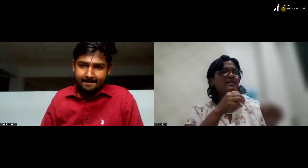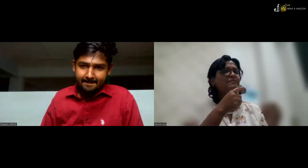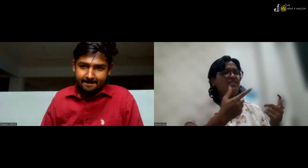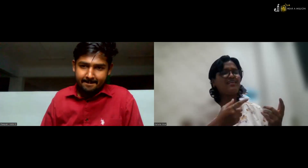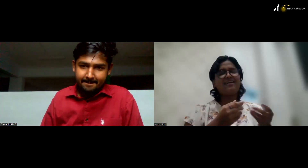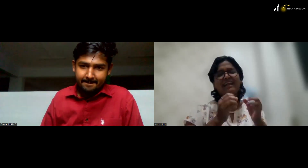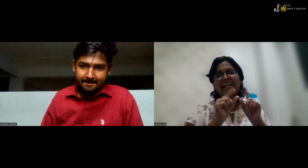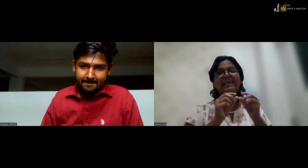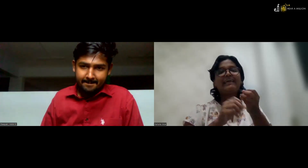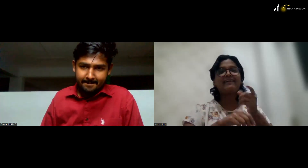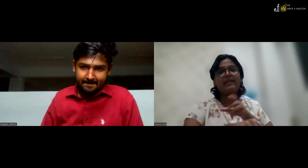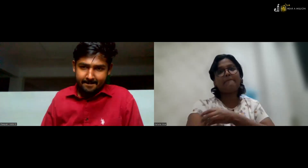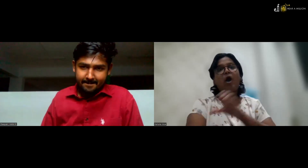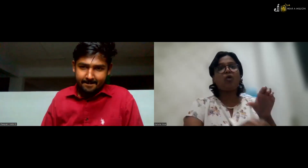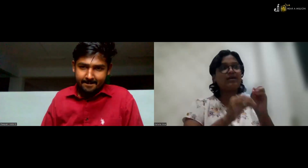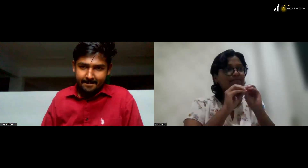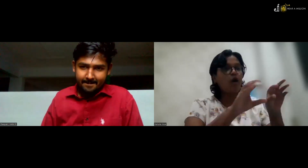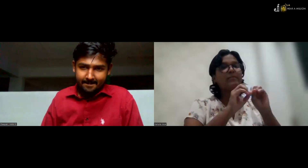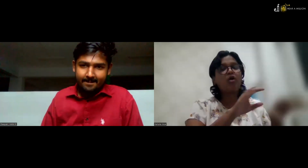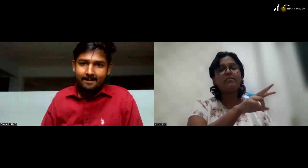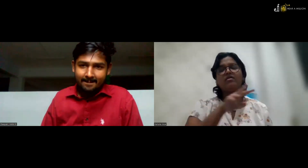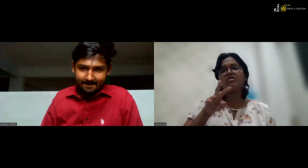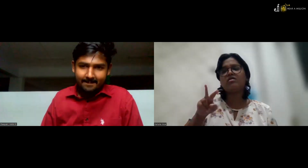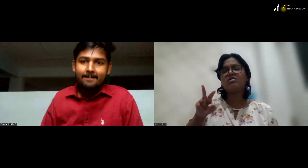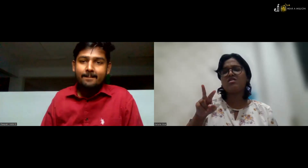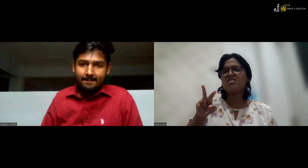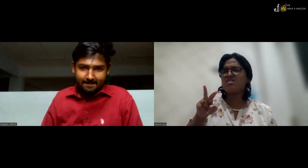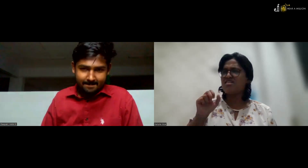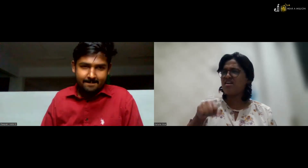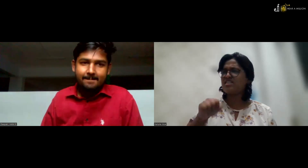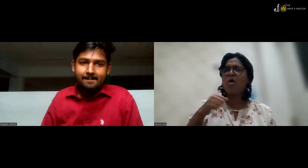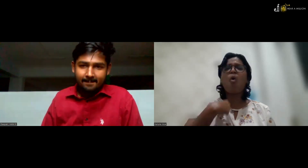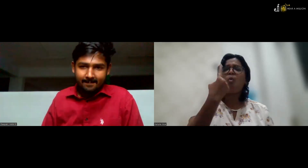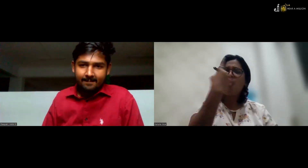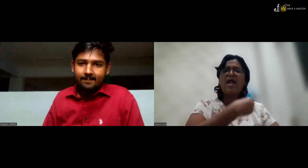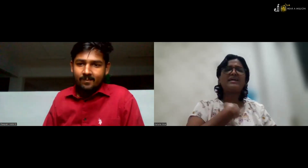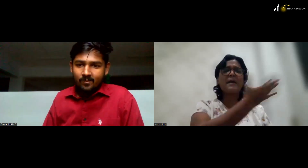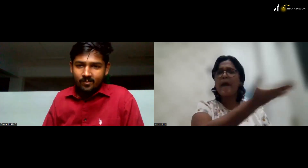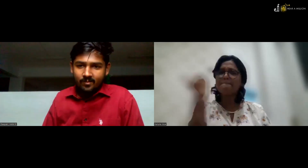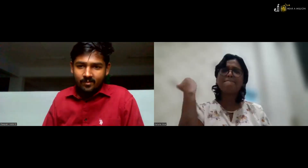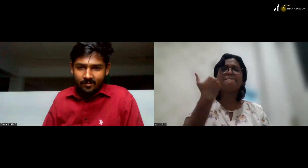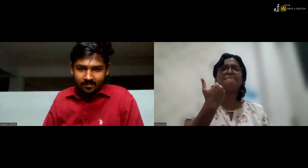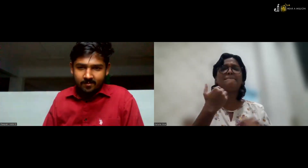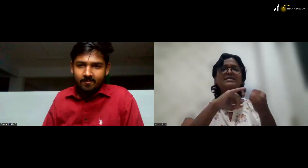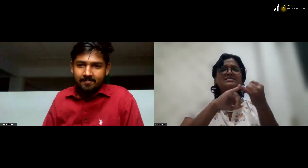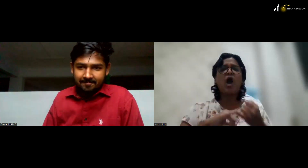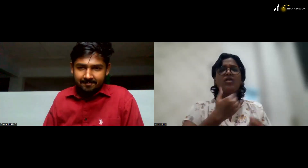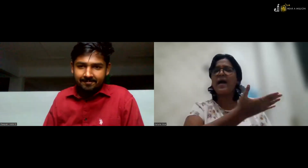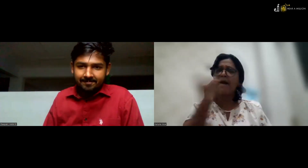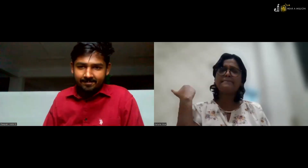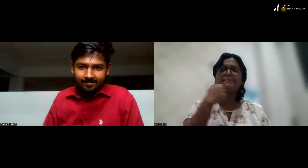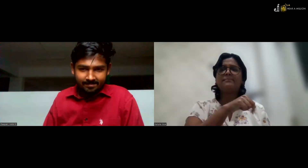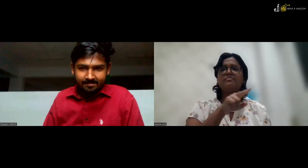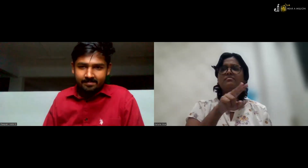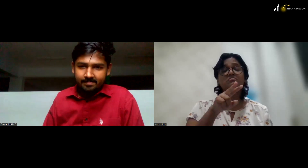not go ahead with it. So I tried to explain them, try to empower them a little. They said yes. I mean, I told them